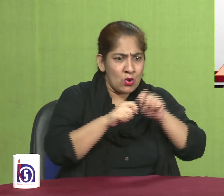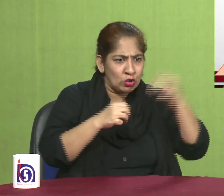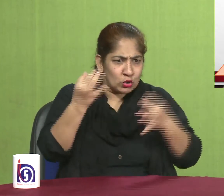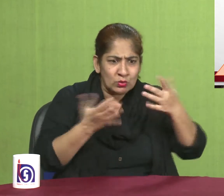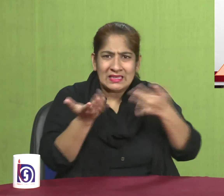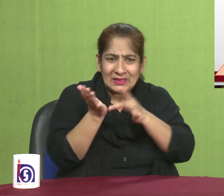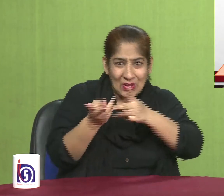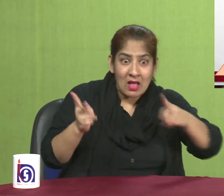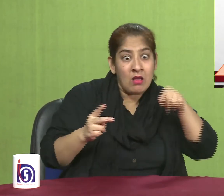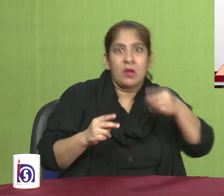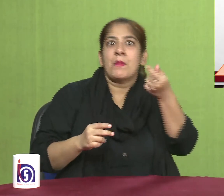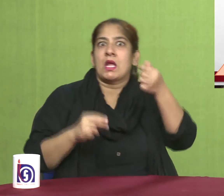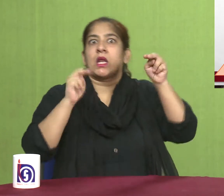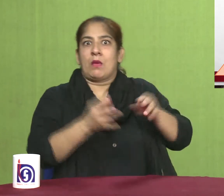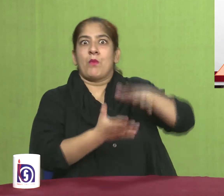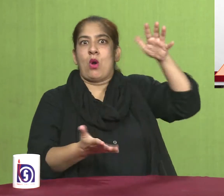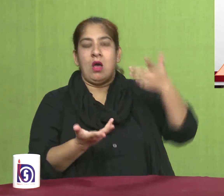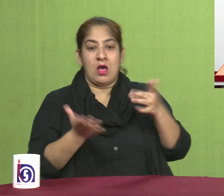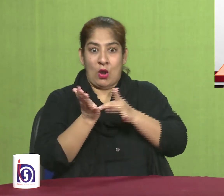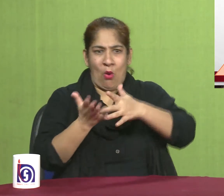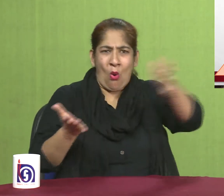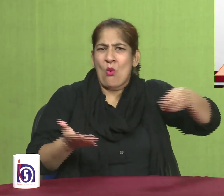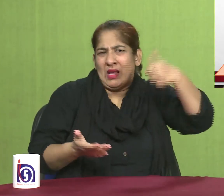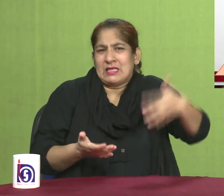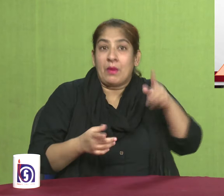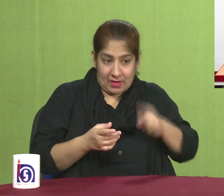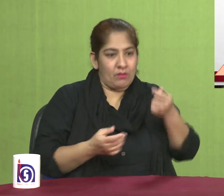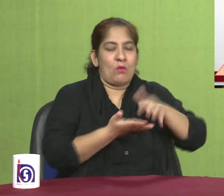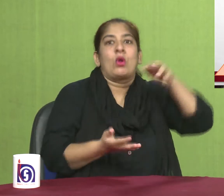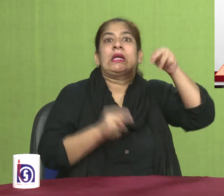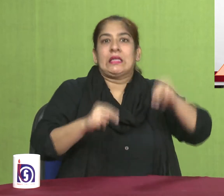And the second point you can see on the screen is use of modern technology.